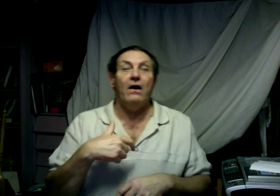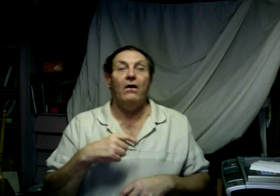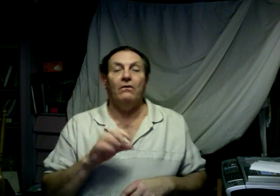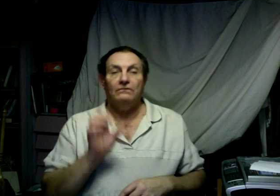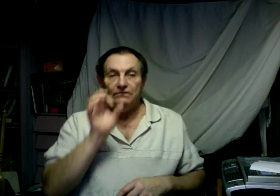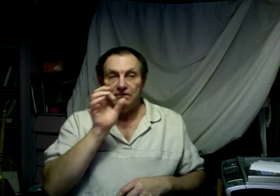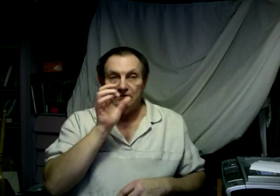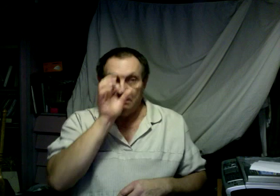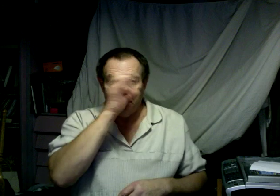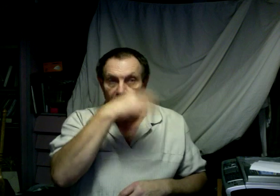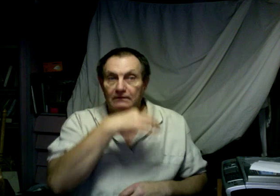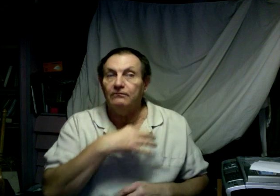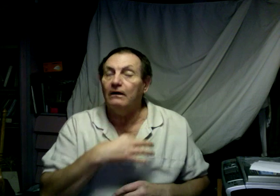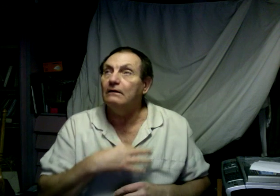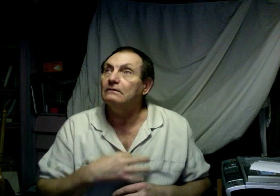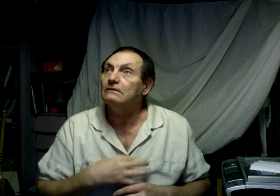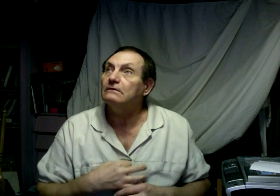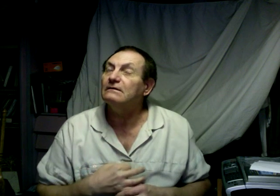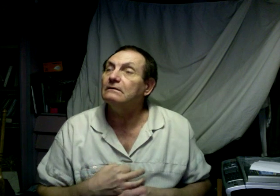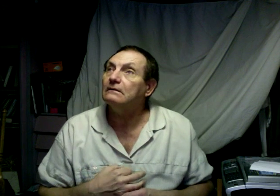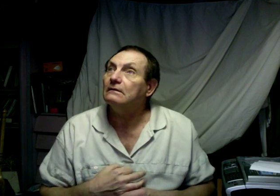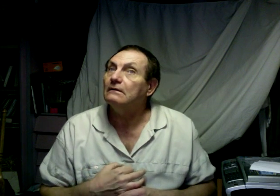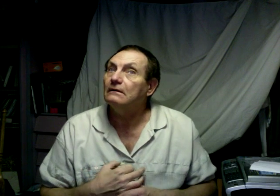"Wow," said the fox.